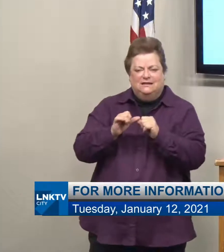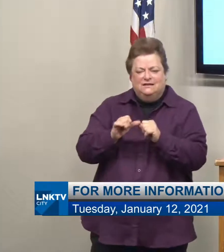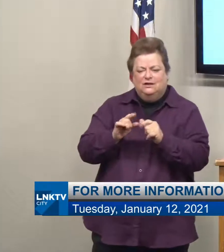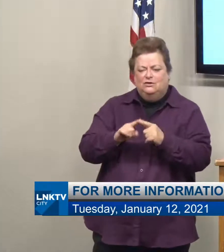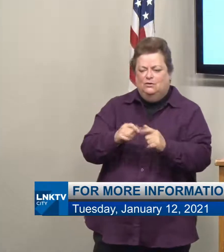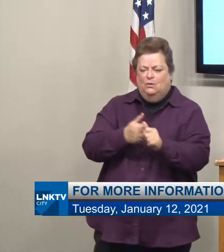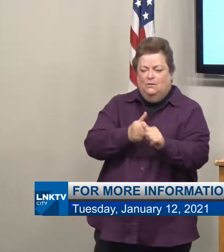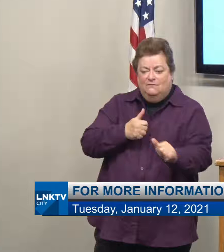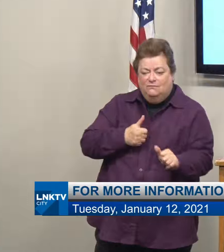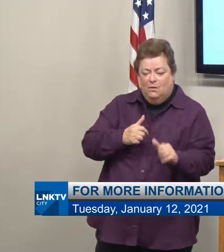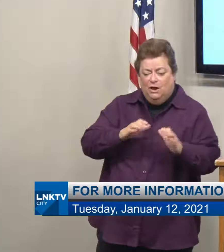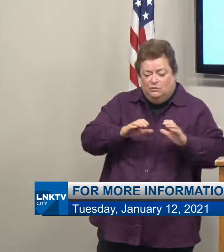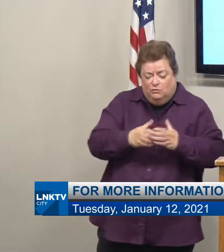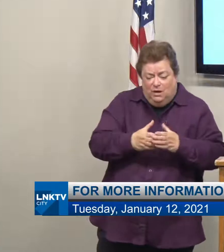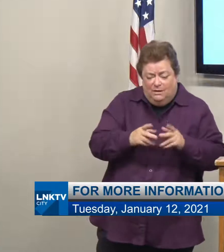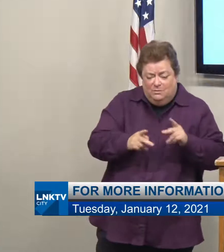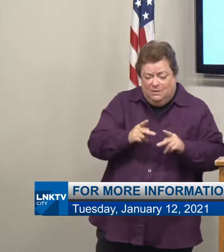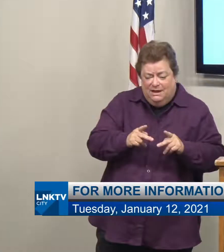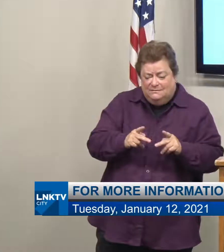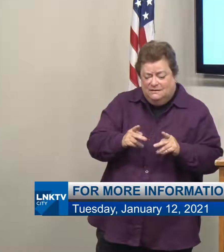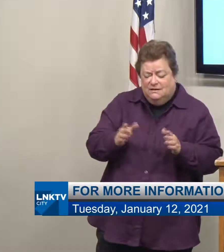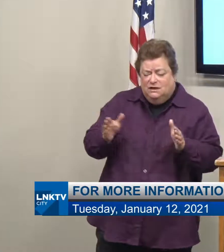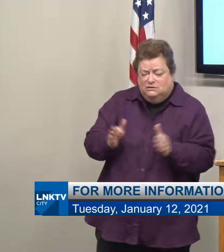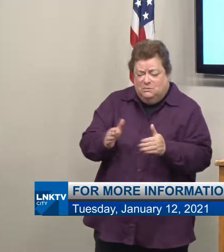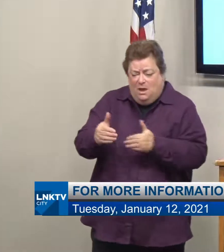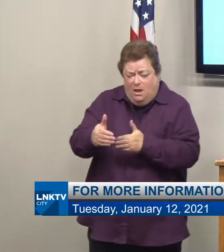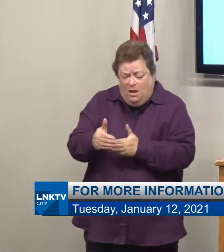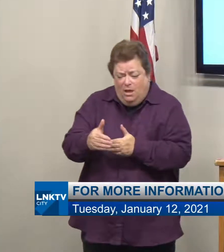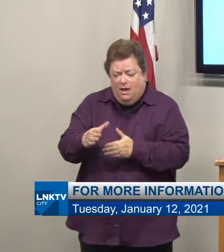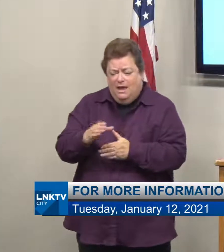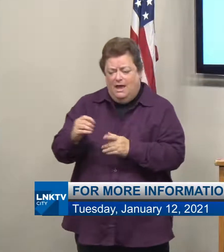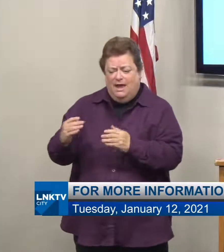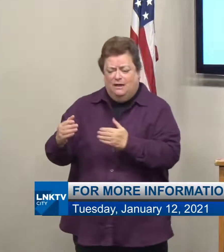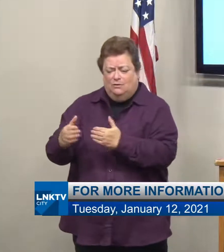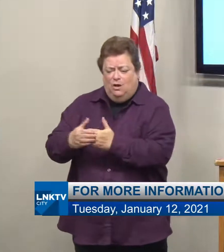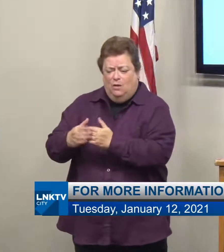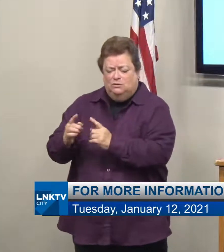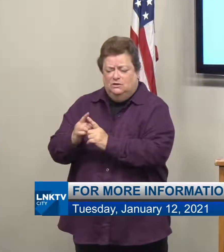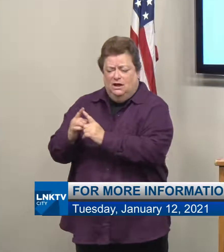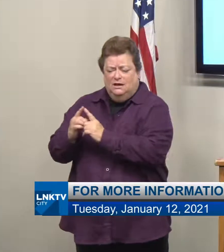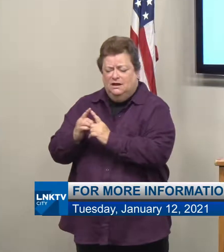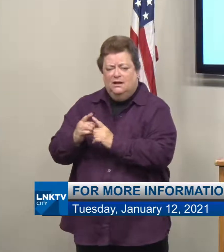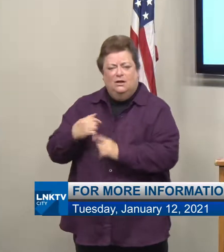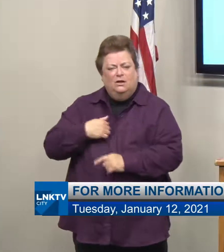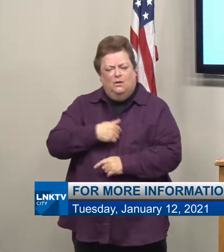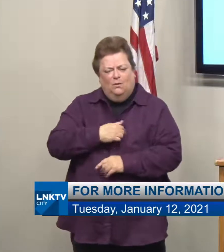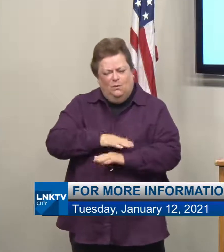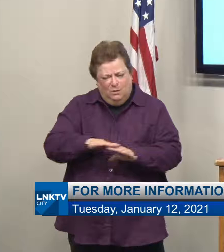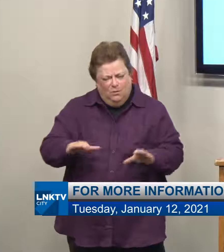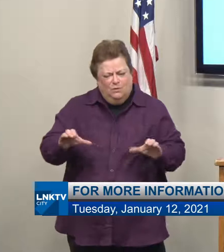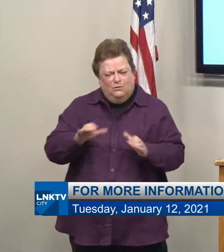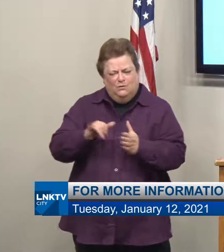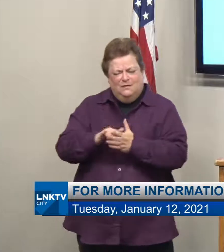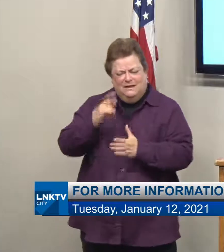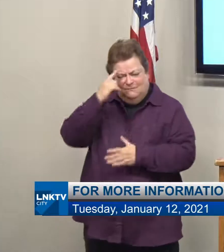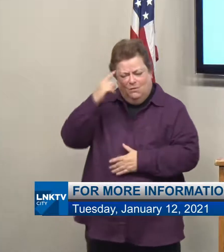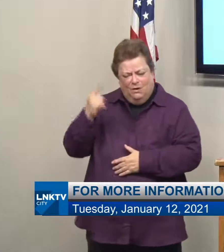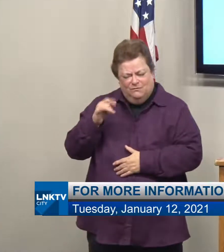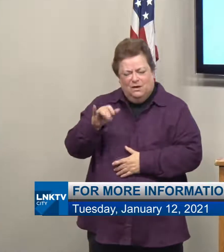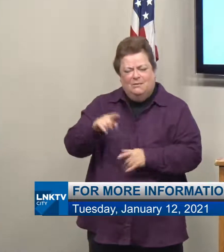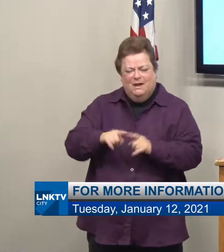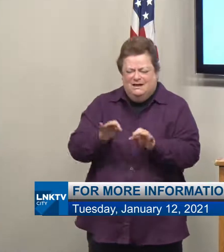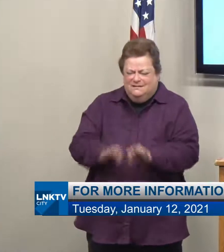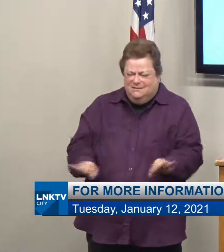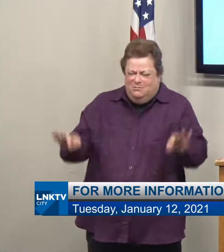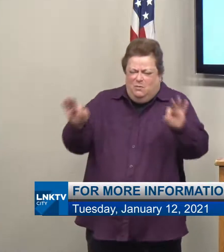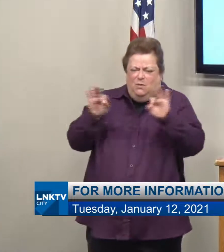crowded places, confined spaces, and close contact. We will not be doing this forever, but it's vital that we do so right now. These are